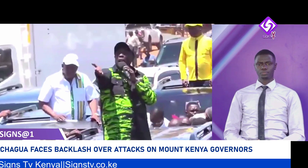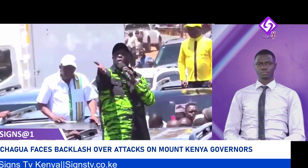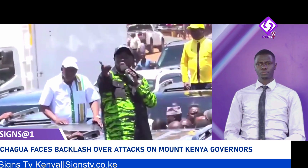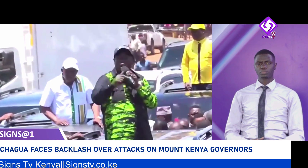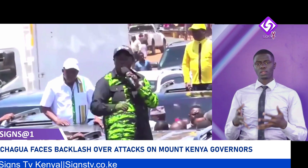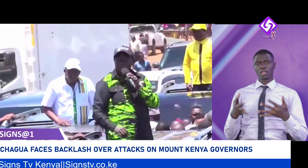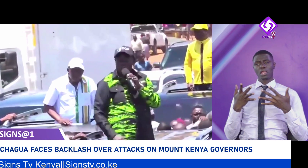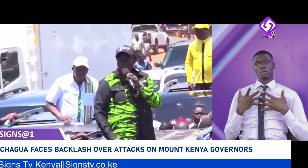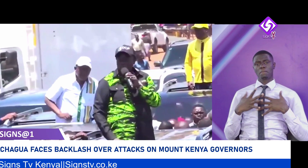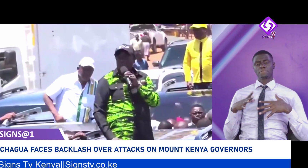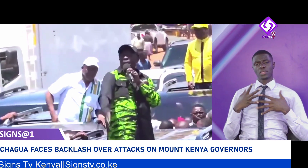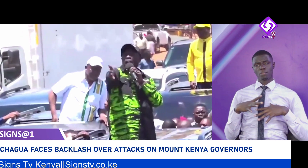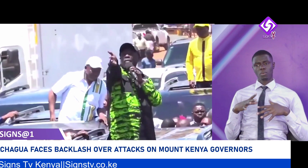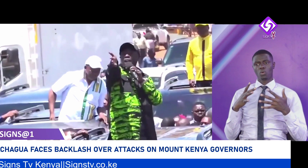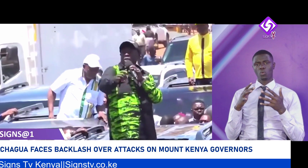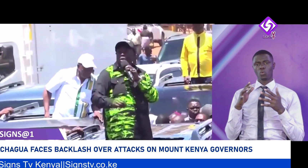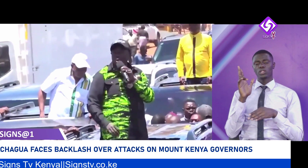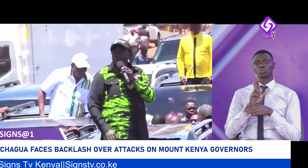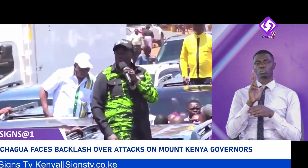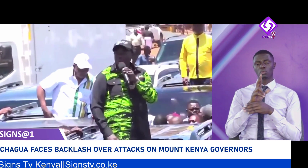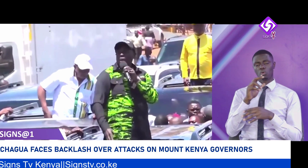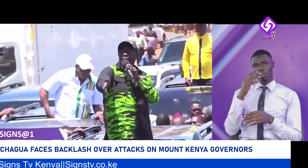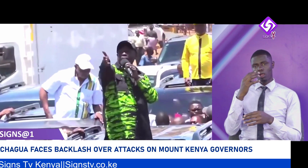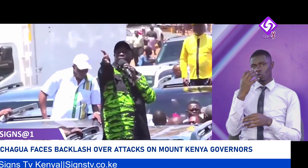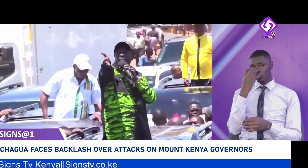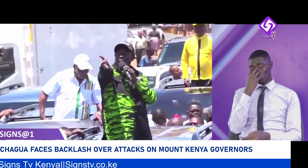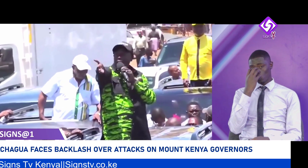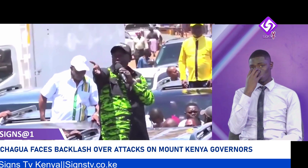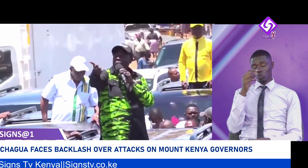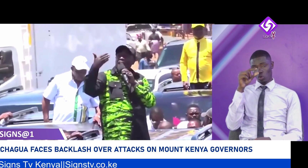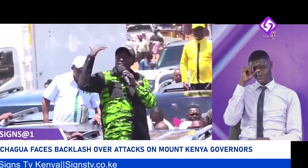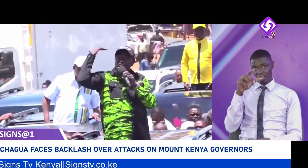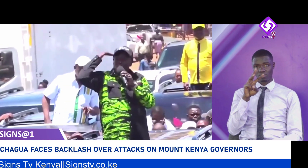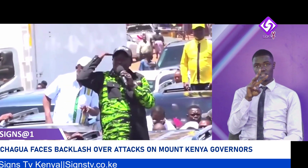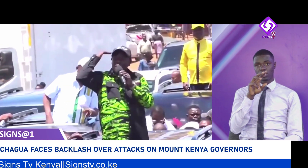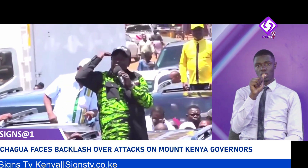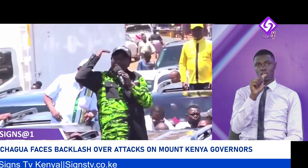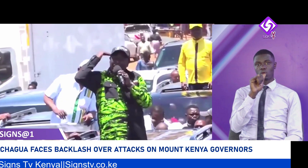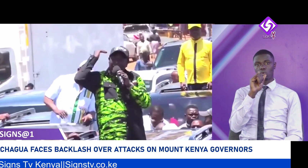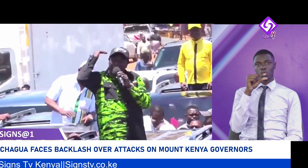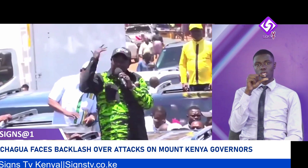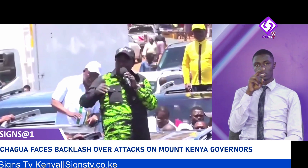Anatumiwa na Ruto, wewe Gavana Waiguru, wewe Karinda, kwani nyinyi hamna akili?